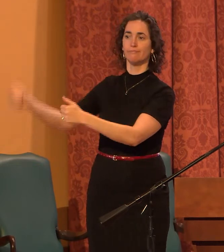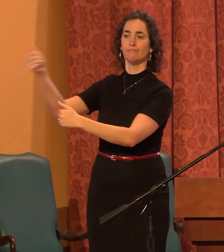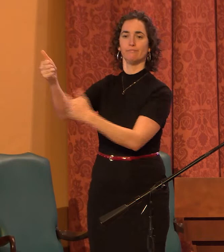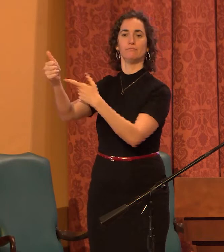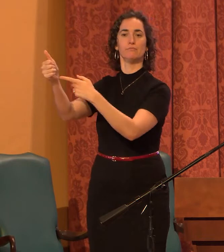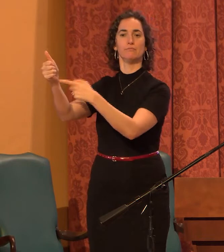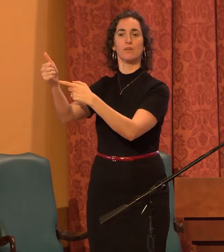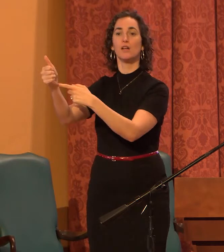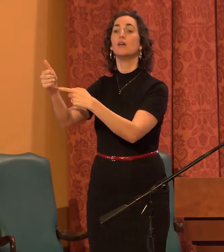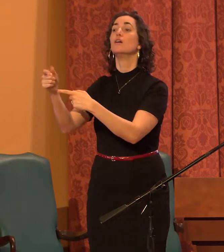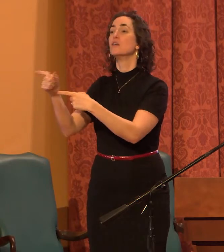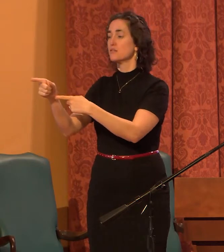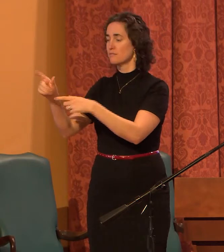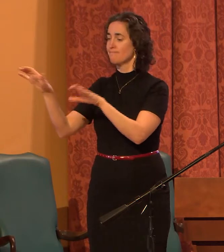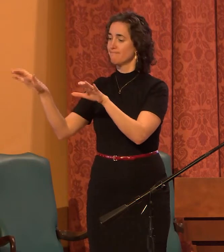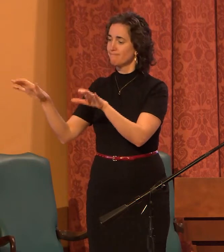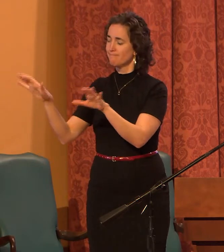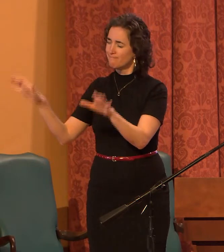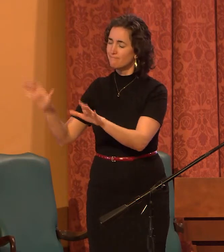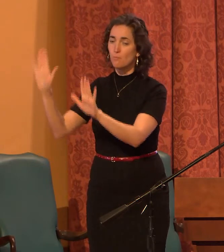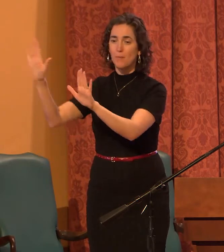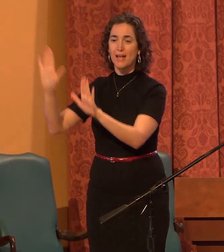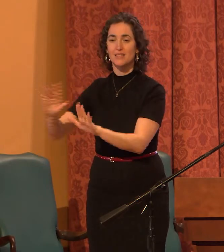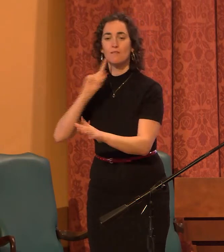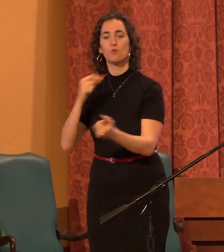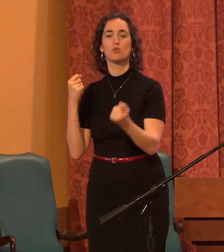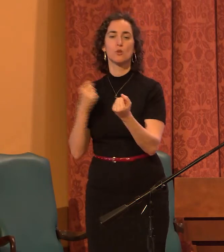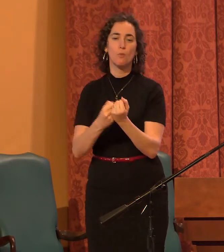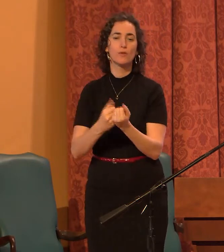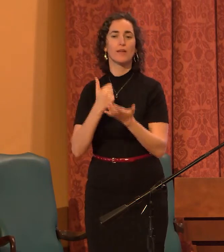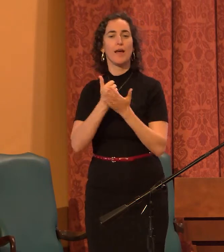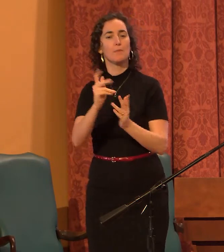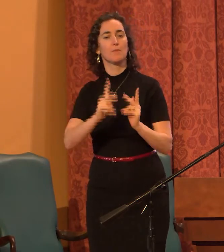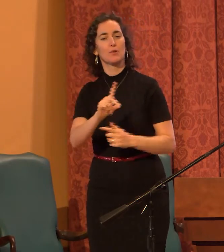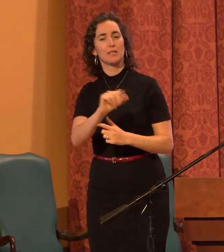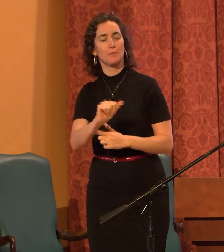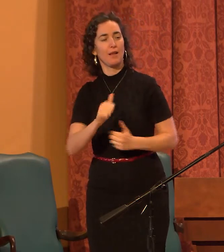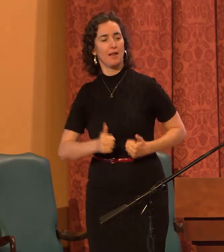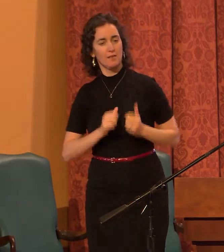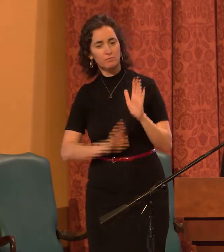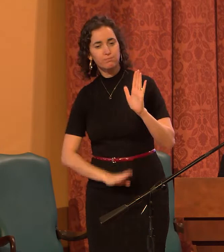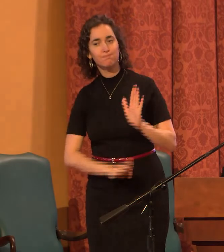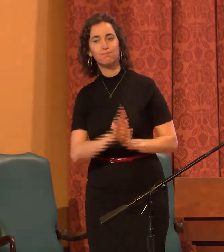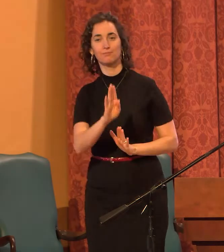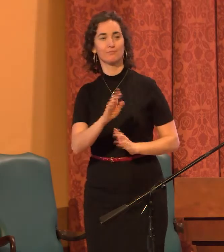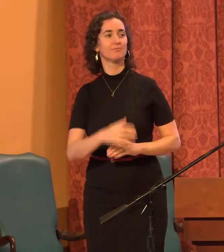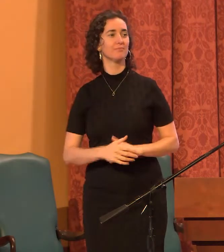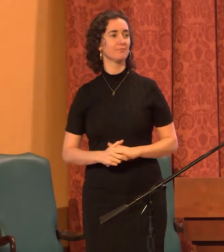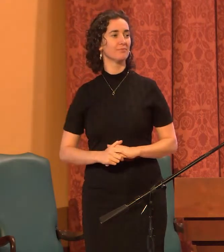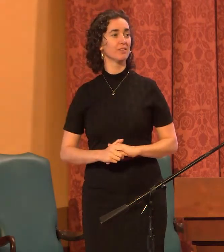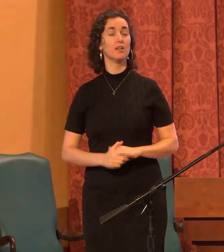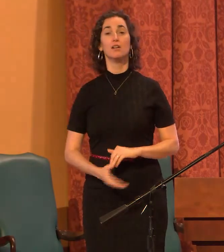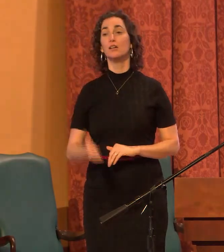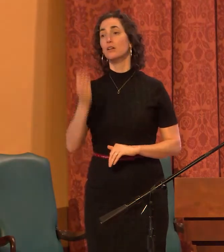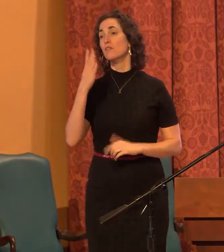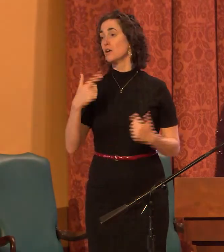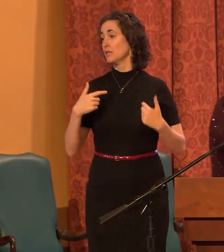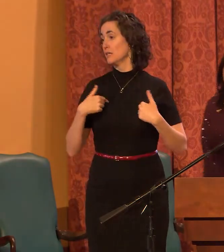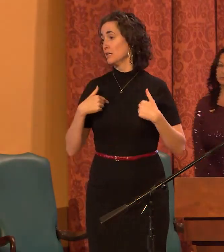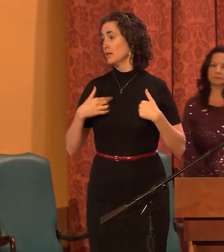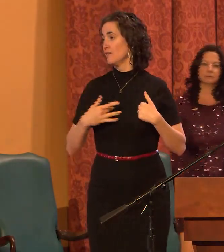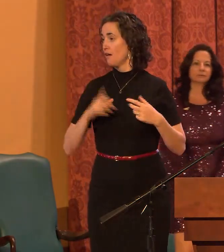substantially supported or enhanced the opportunities for people with disabilities. It is my